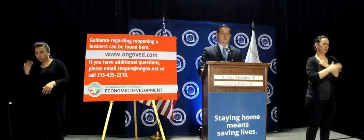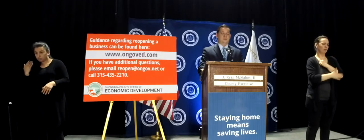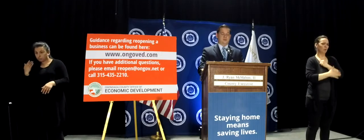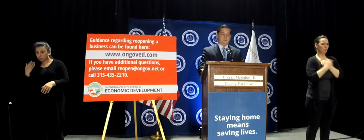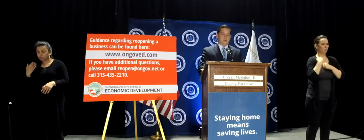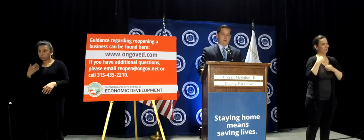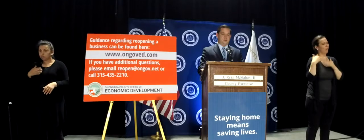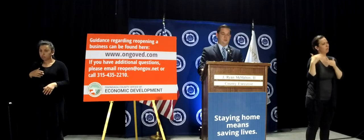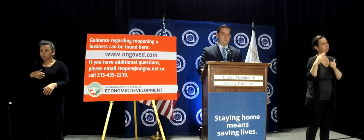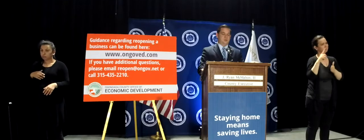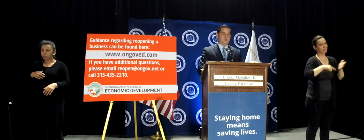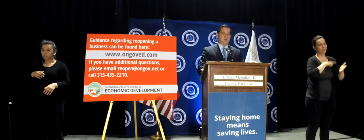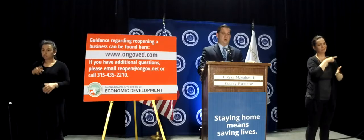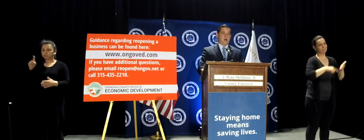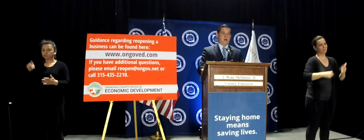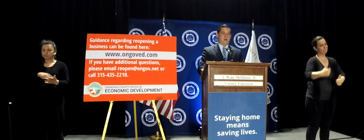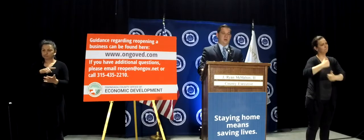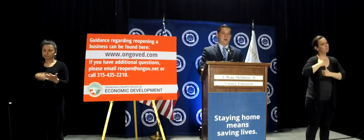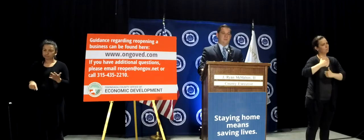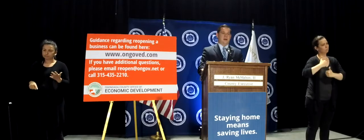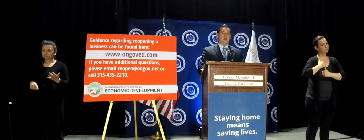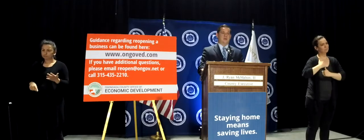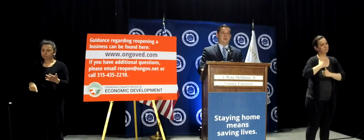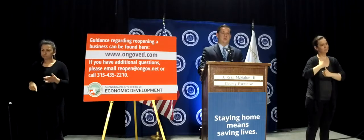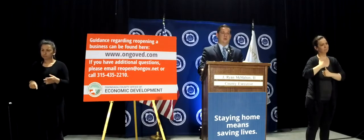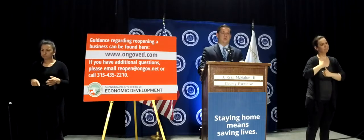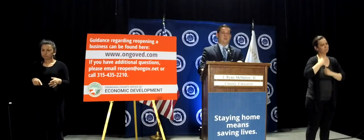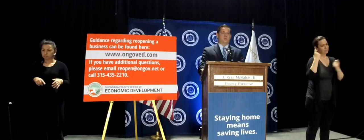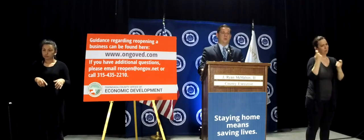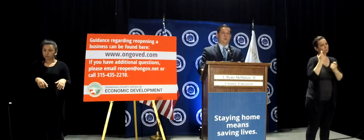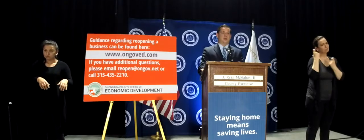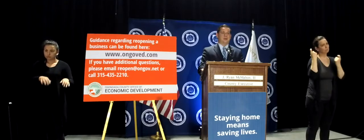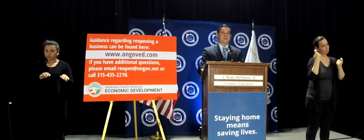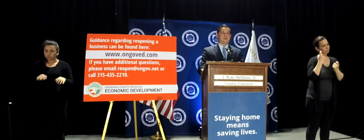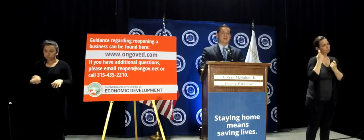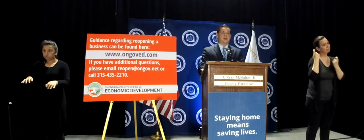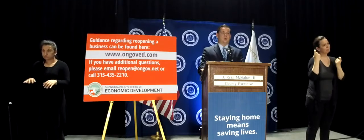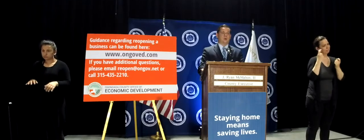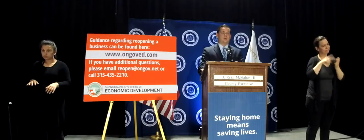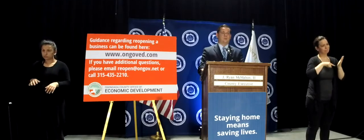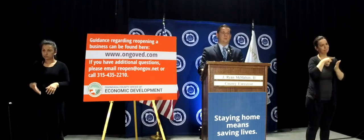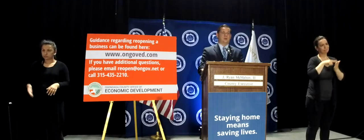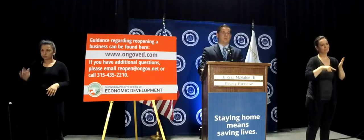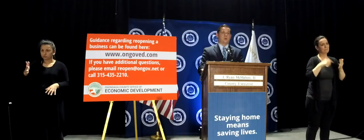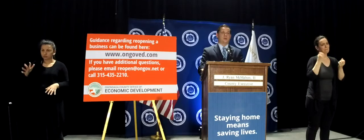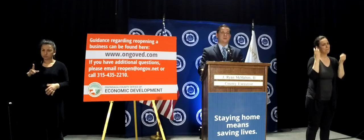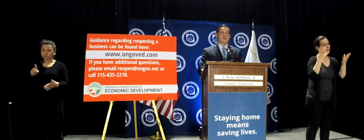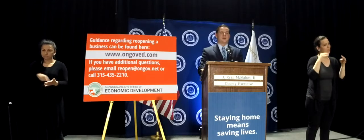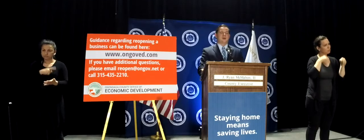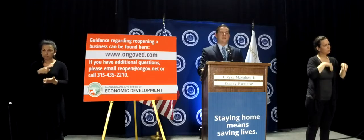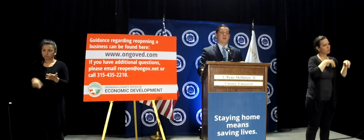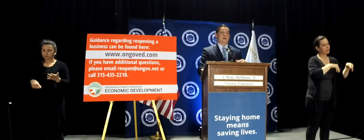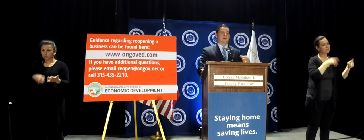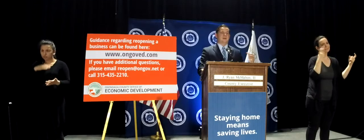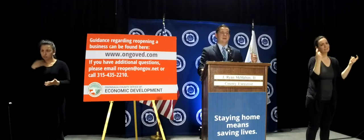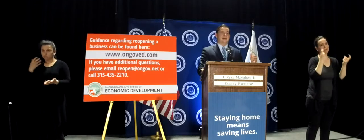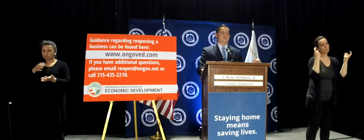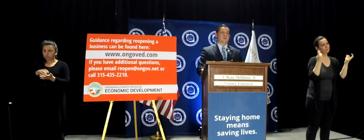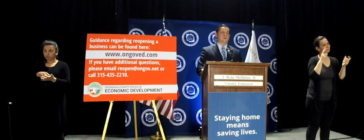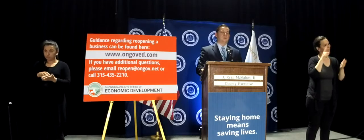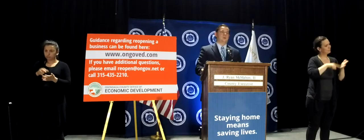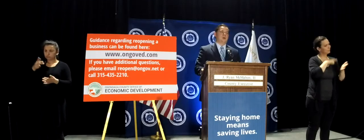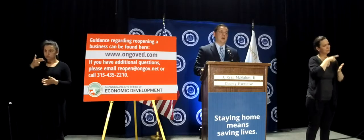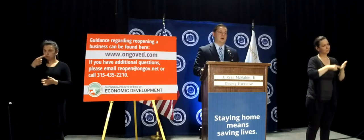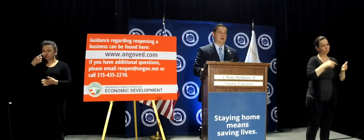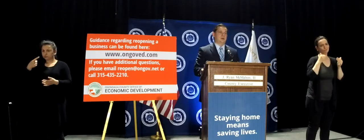or Veterans Cemetery, excuse me, and many other parades and or ceremonies have been